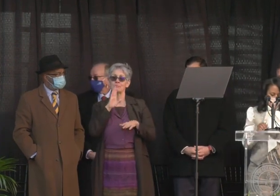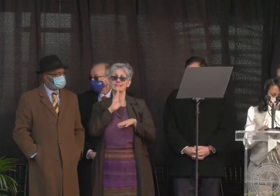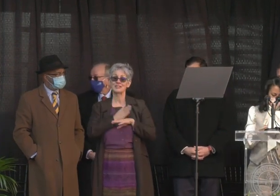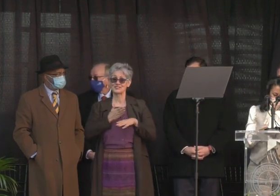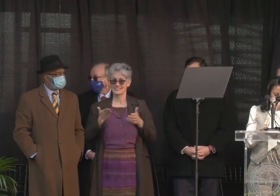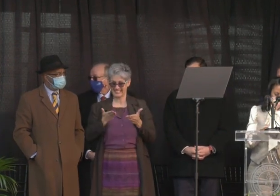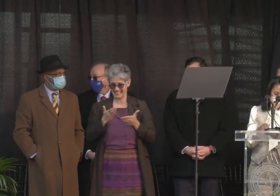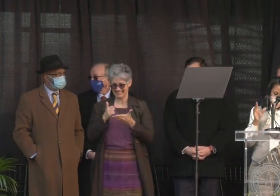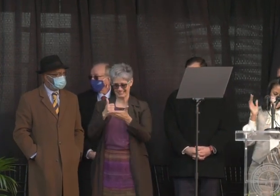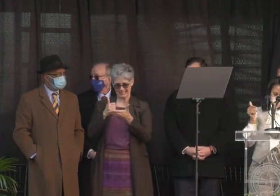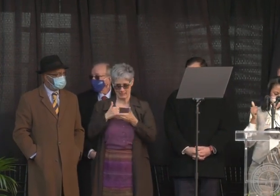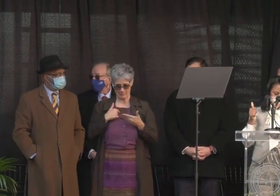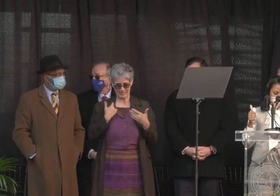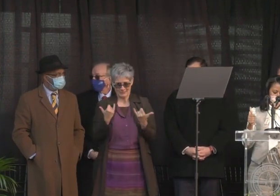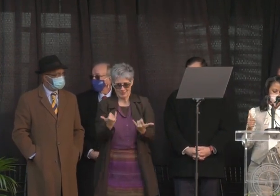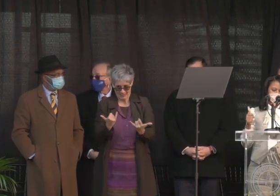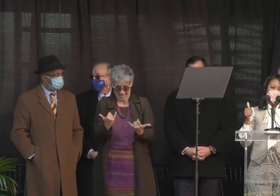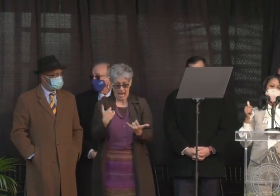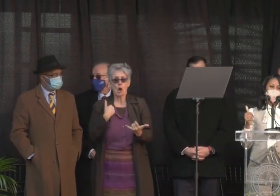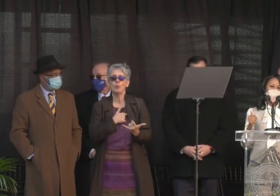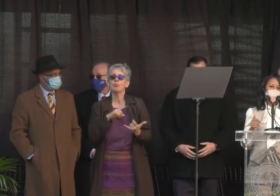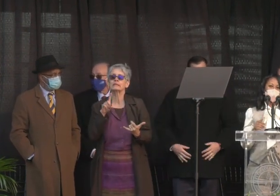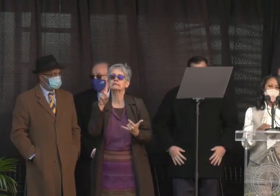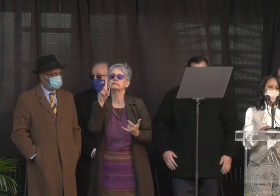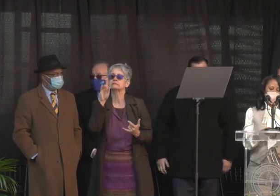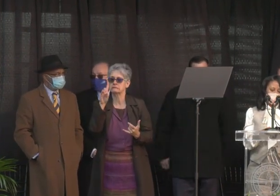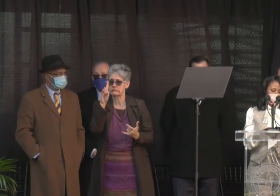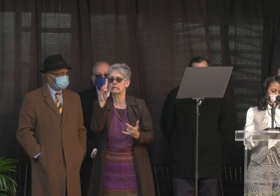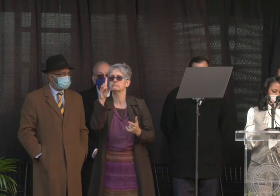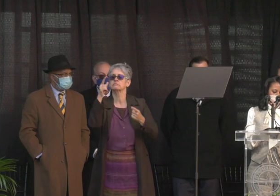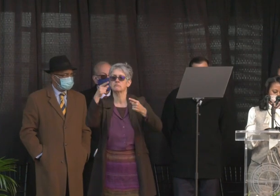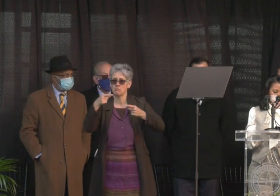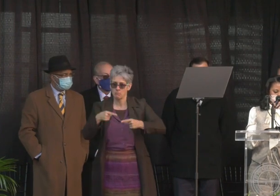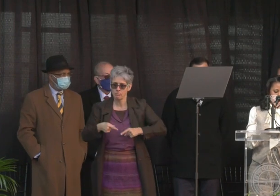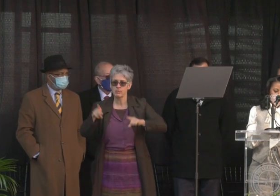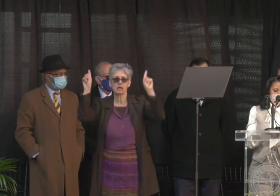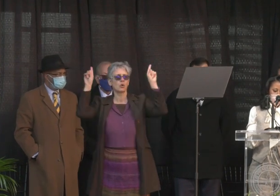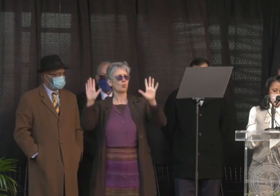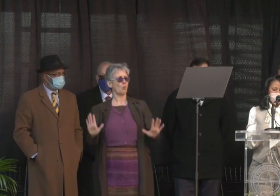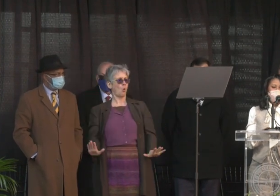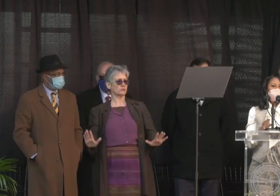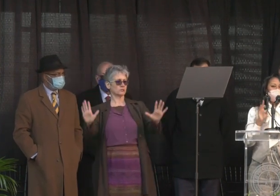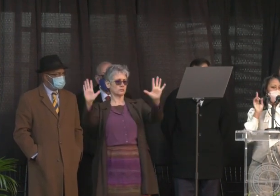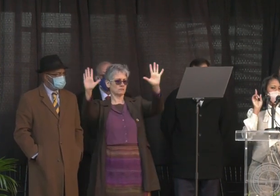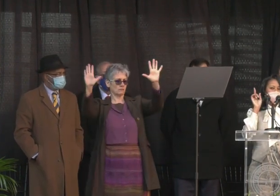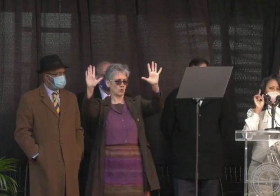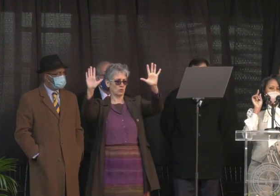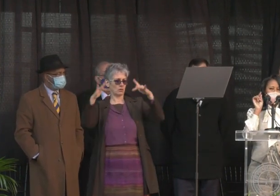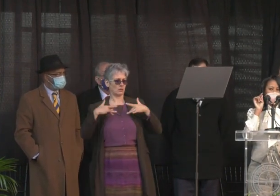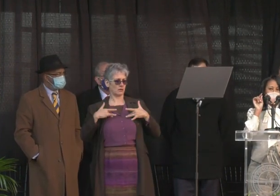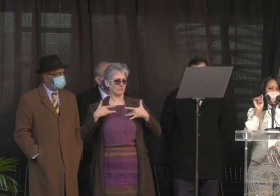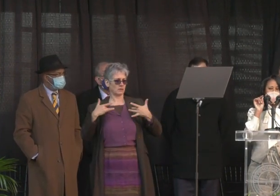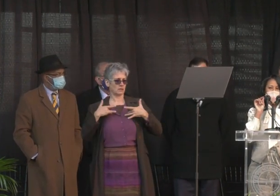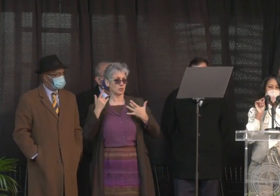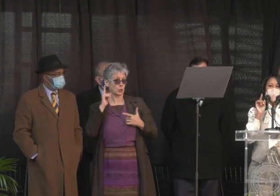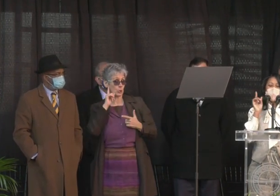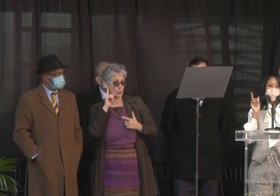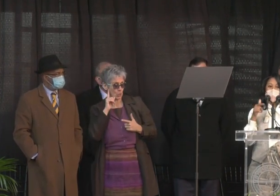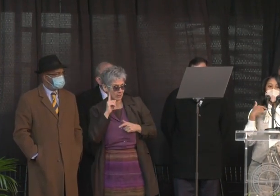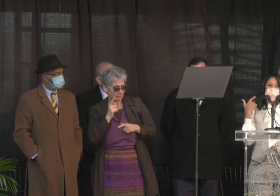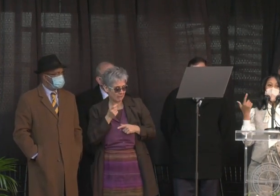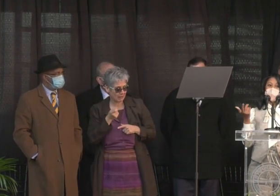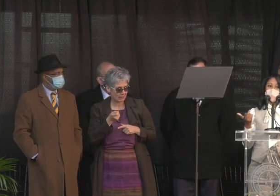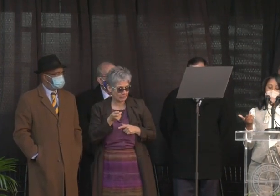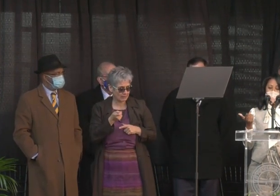her help today too, but we pulled it off. It was a wonderful event. You heard a little tease a minute ago,